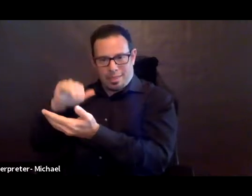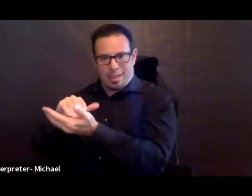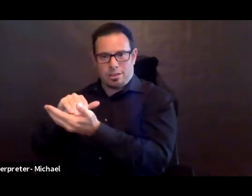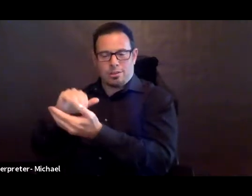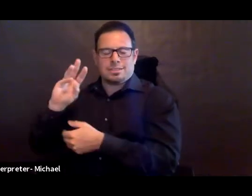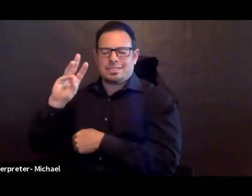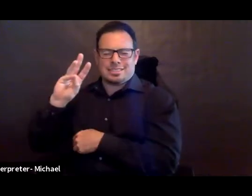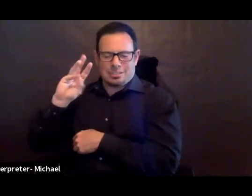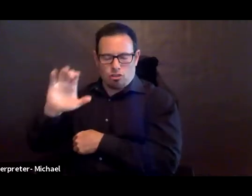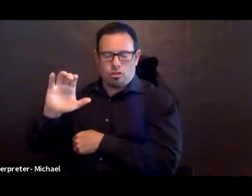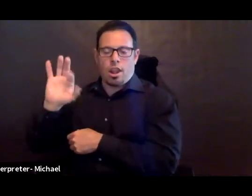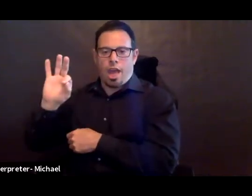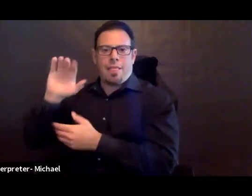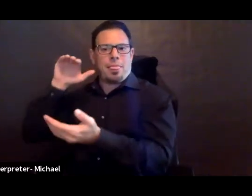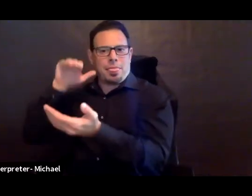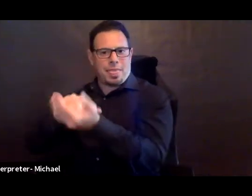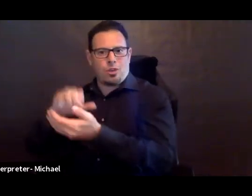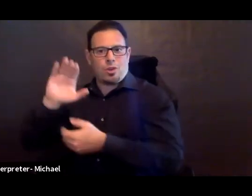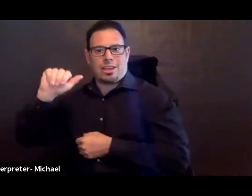bringing our cumulative total to